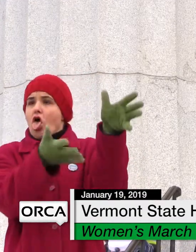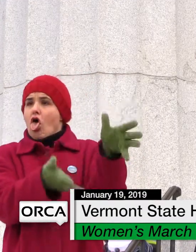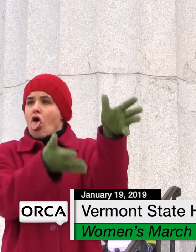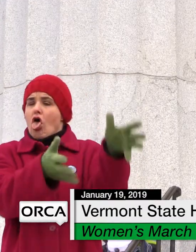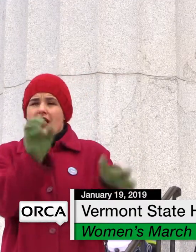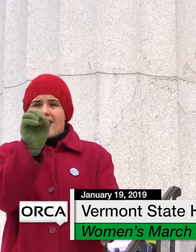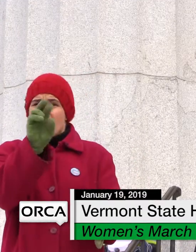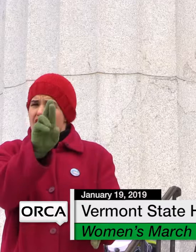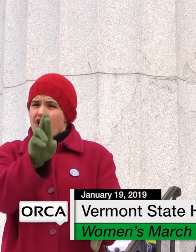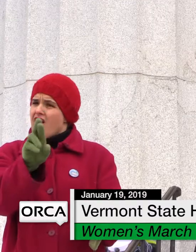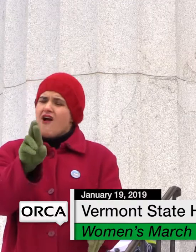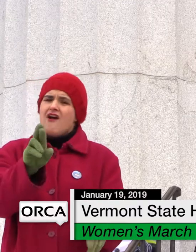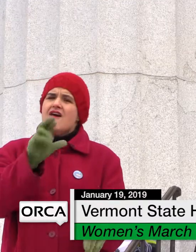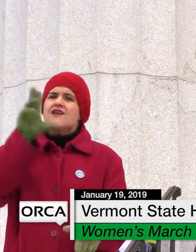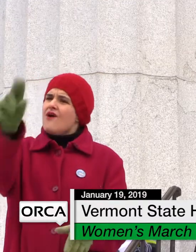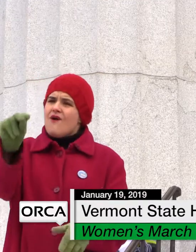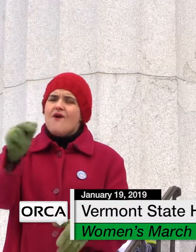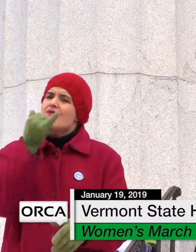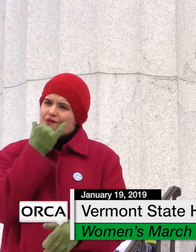room.